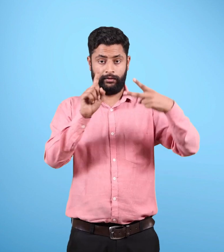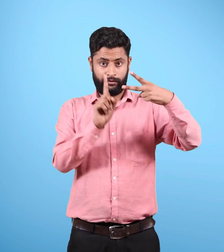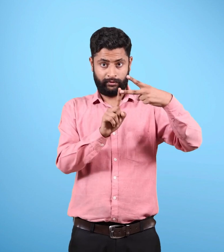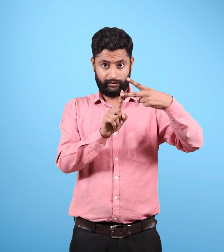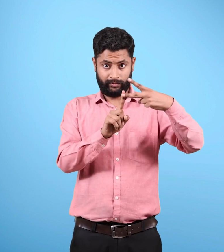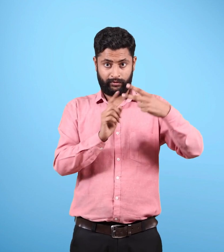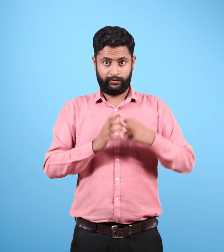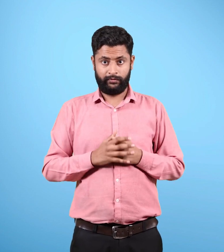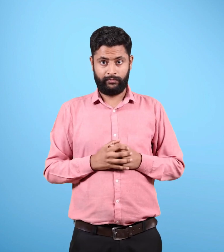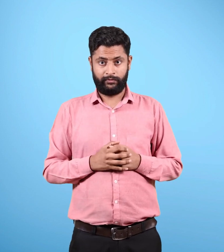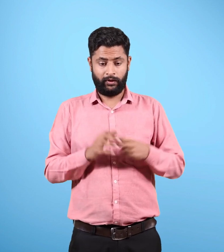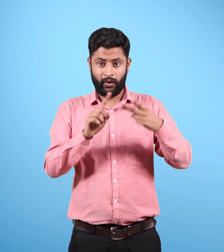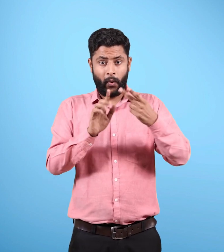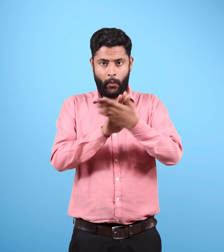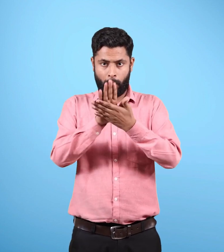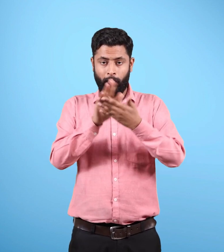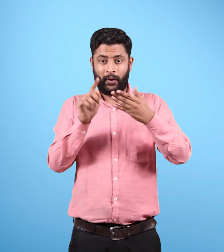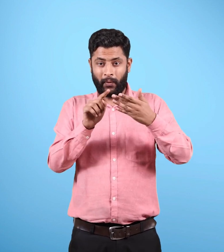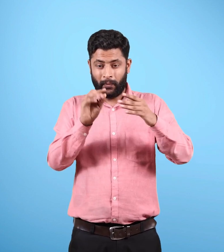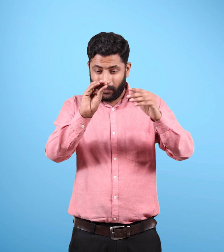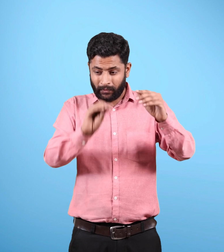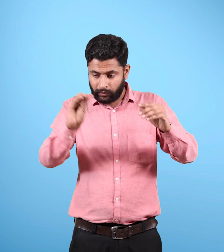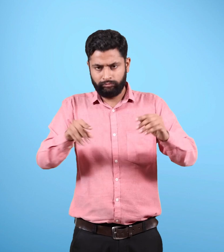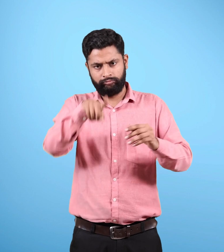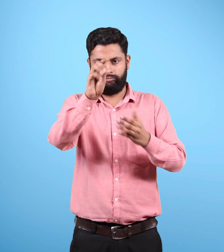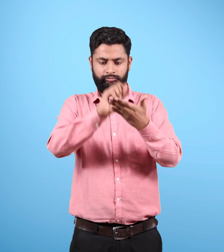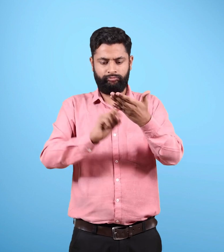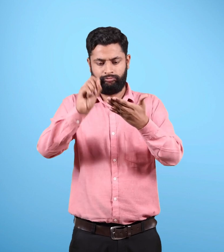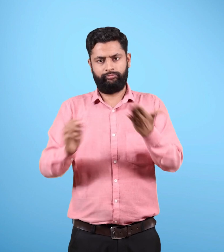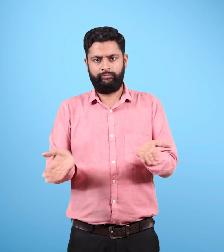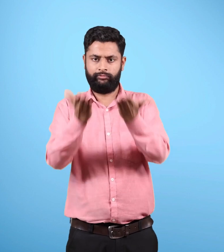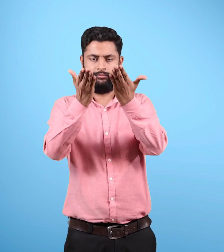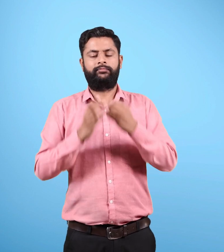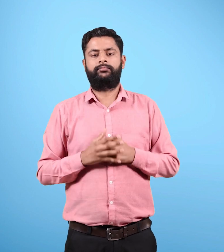Number 2 and number 3 are left for your activity.